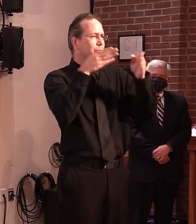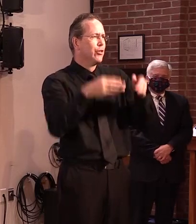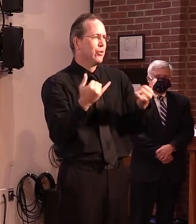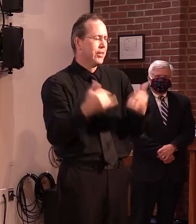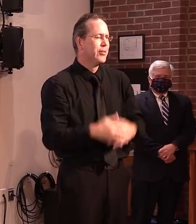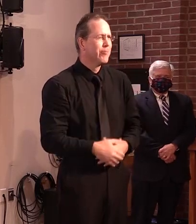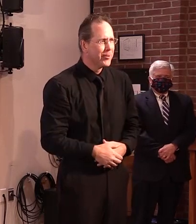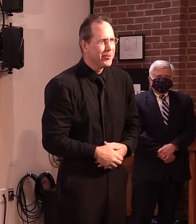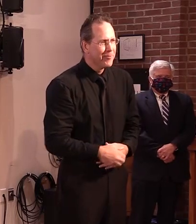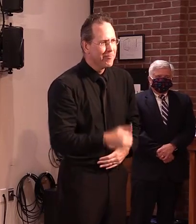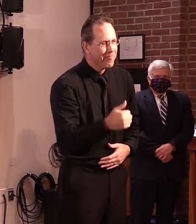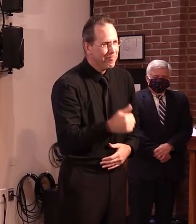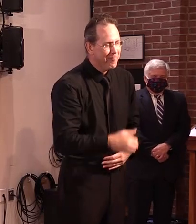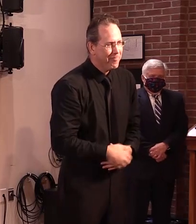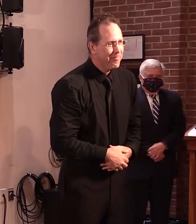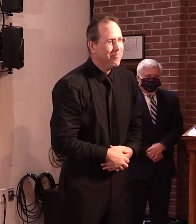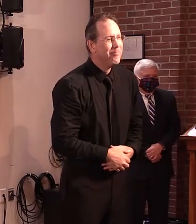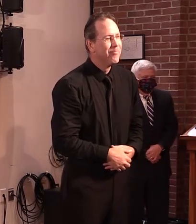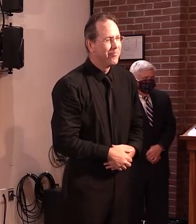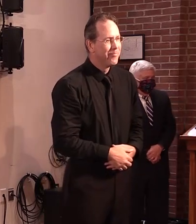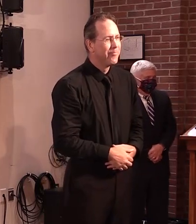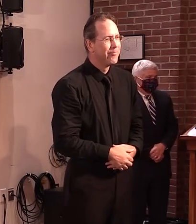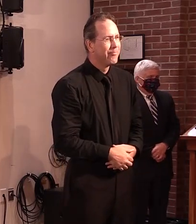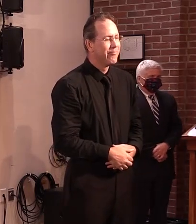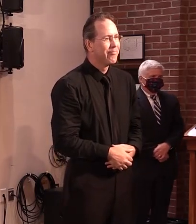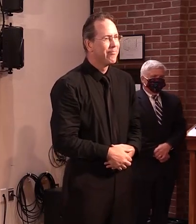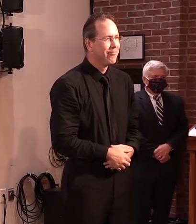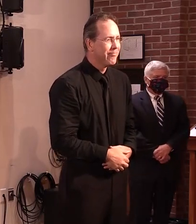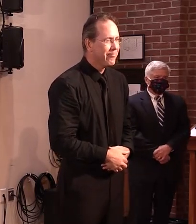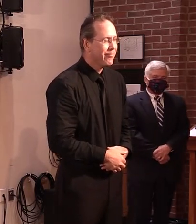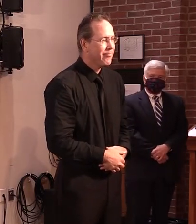Have a great day. You too.